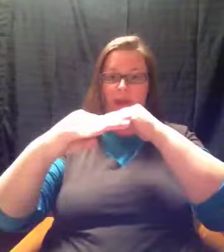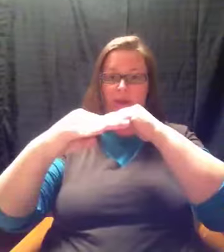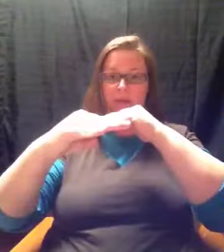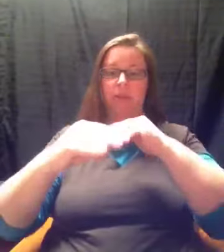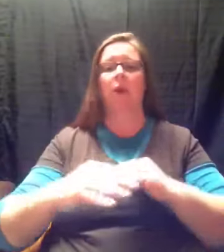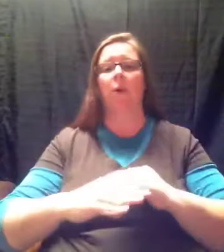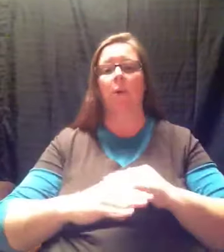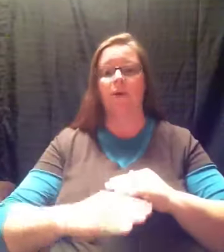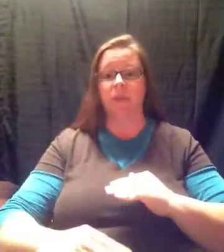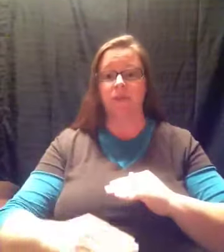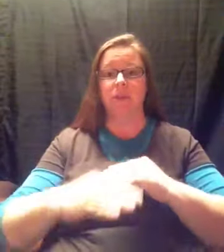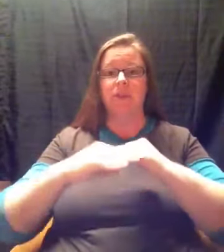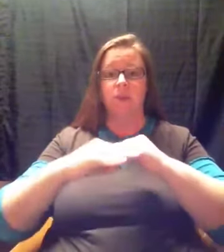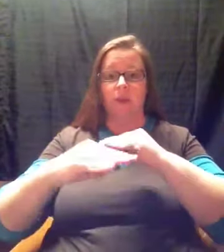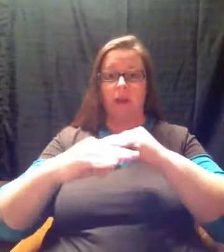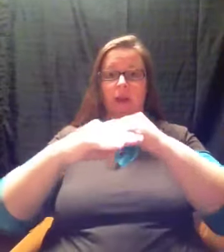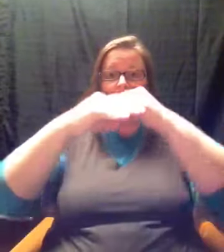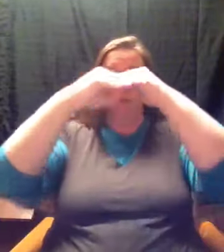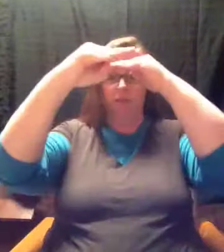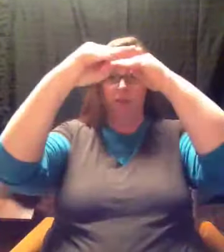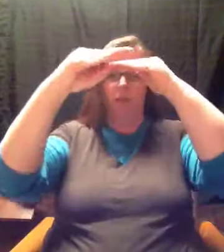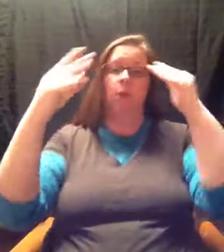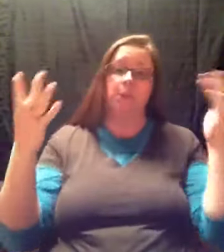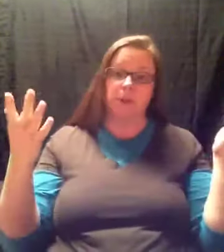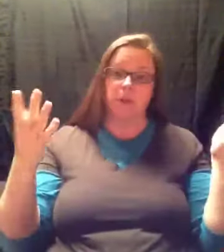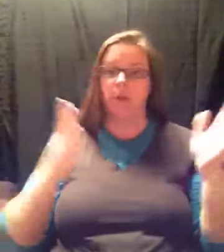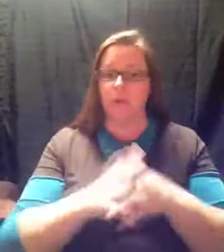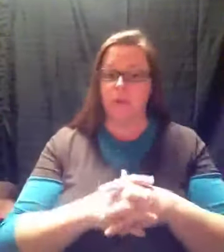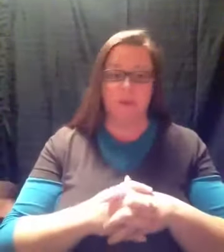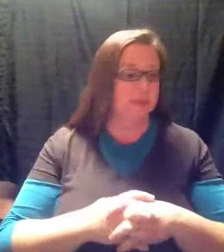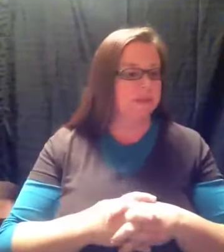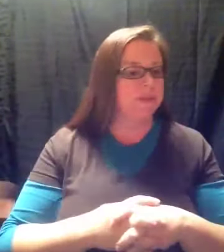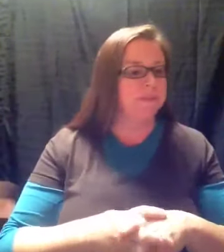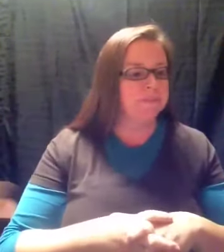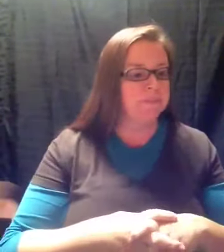house, or I have a 3-story house, or building, or whatever it is.